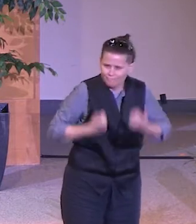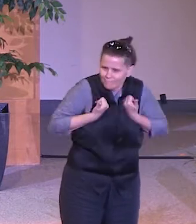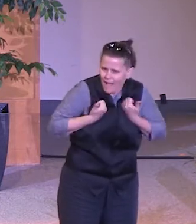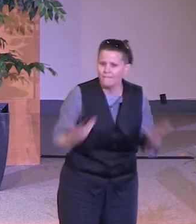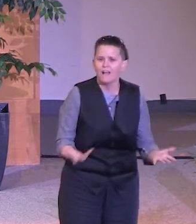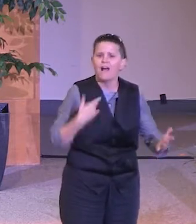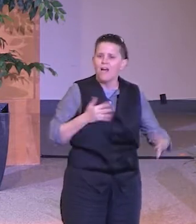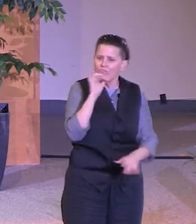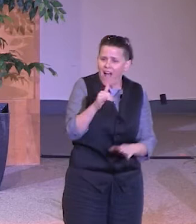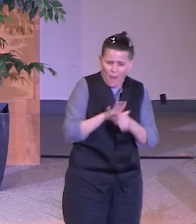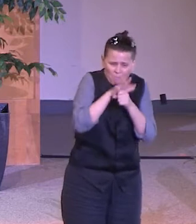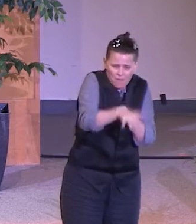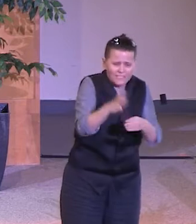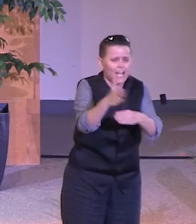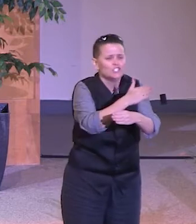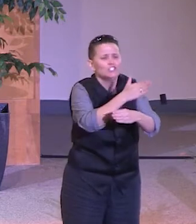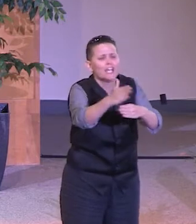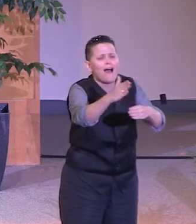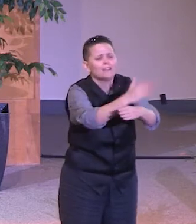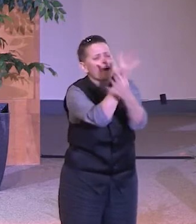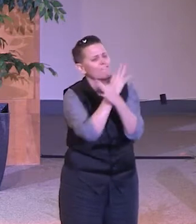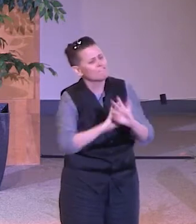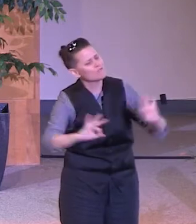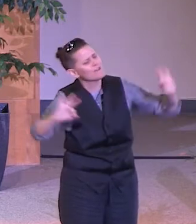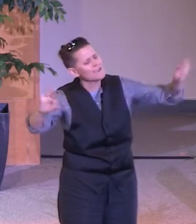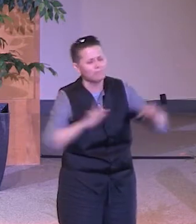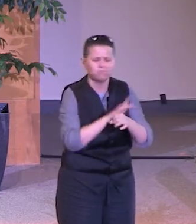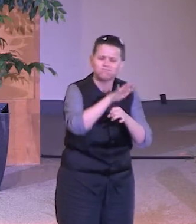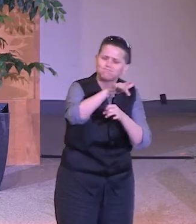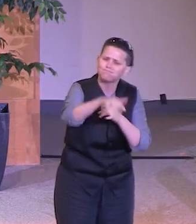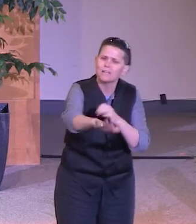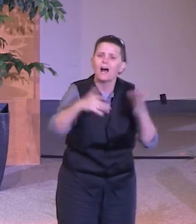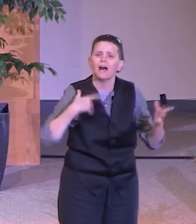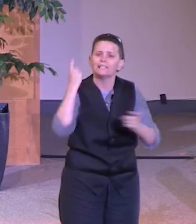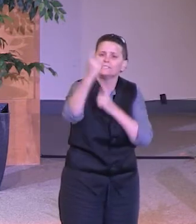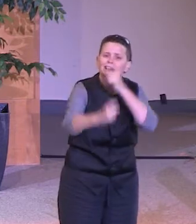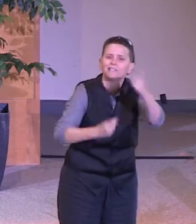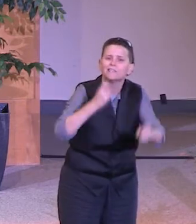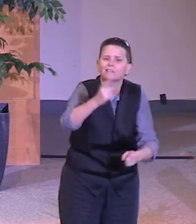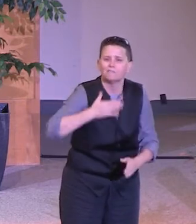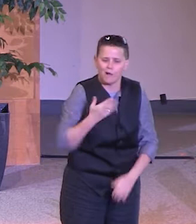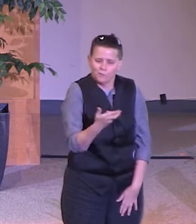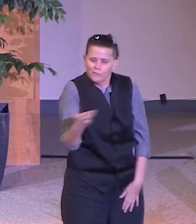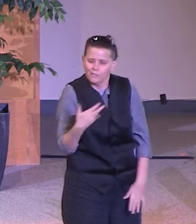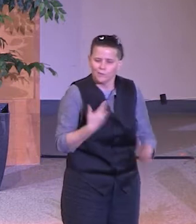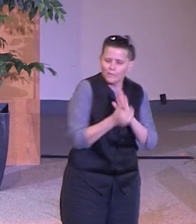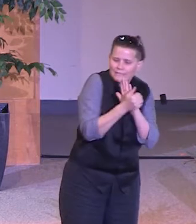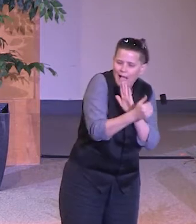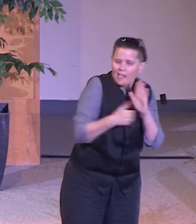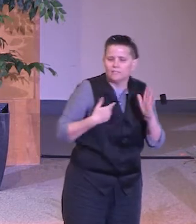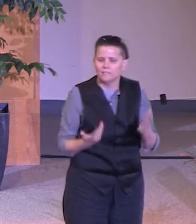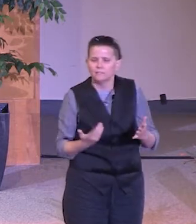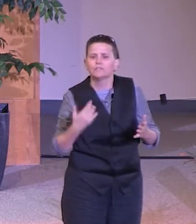others joyfully and freely. I give generously of my resources, talents, and skills, happy to